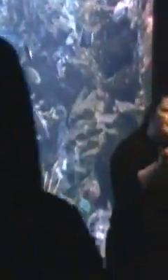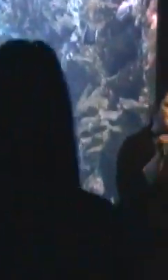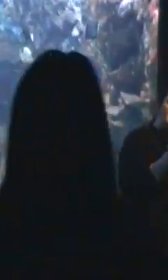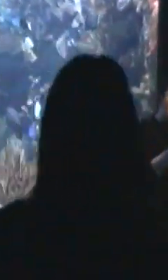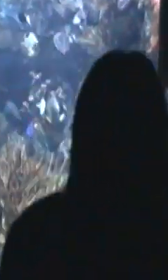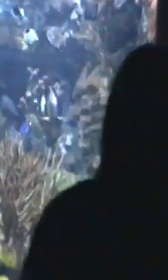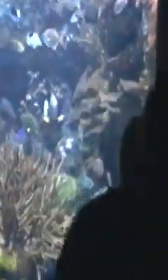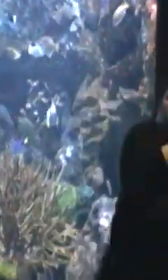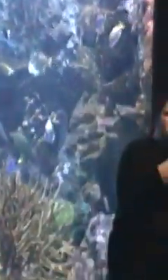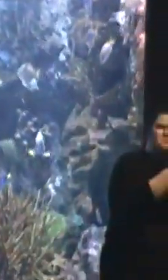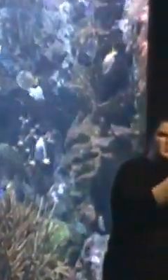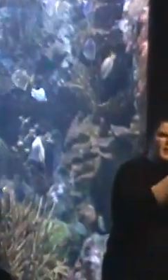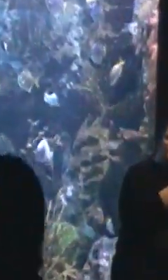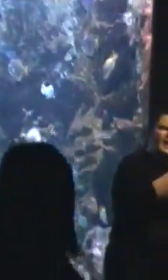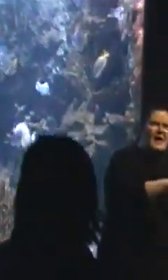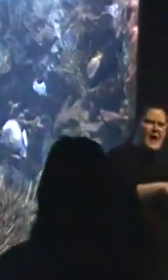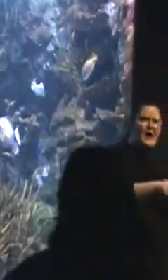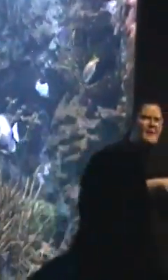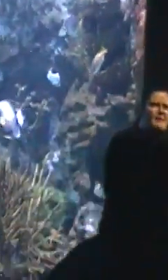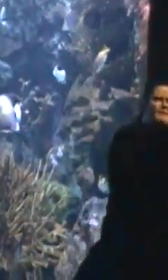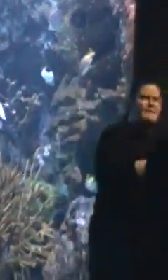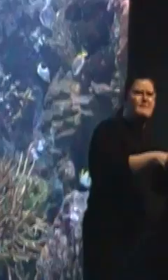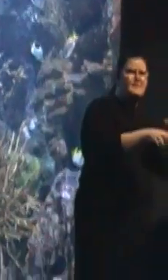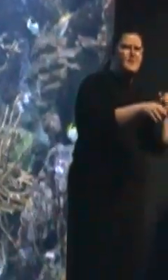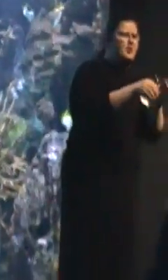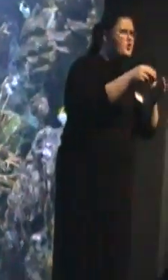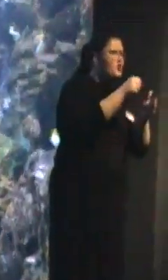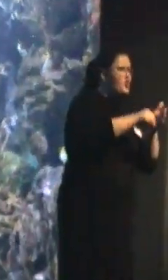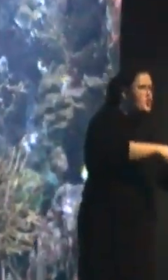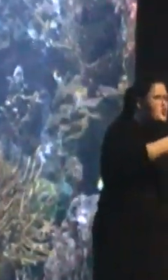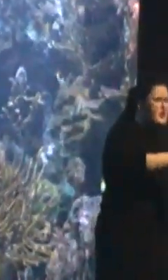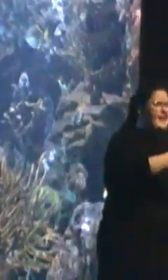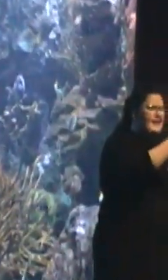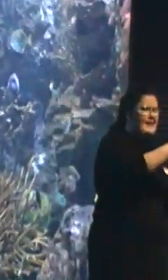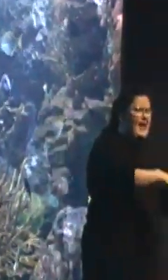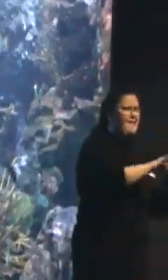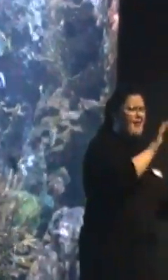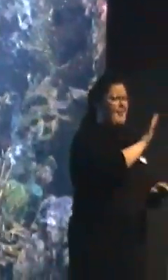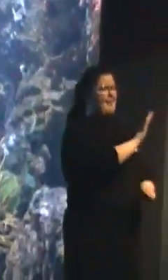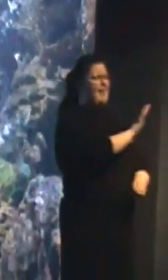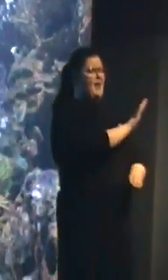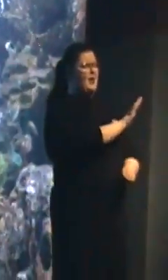scalpel. So that's the other thing. That's where the other part of the name came from.